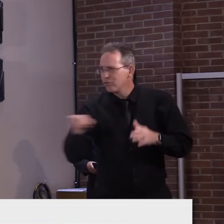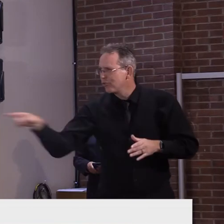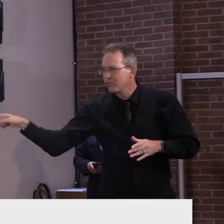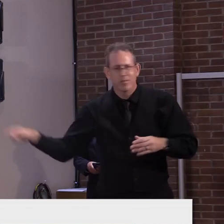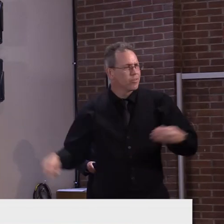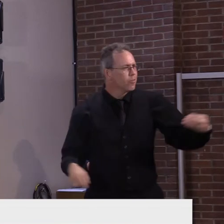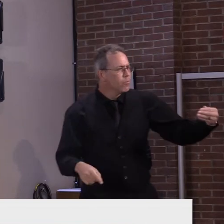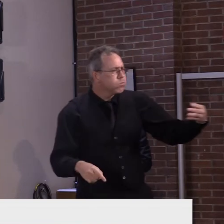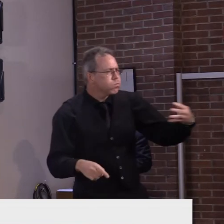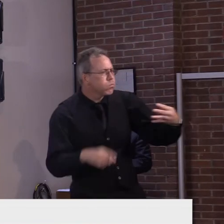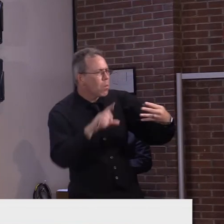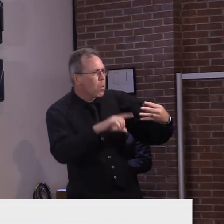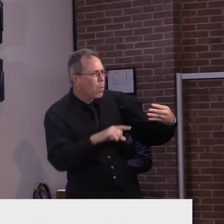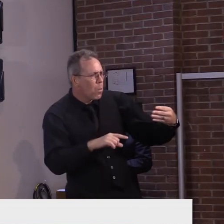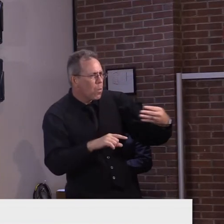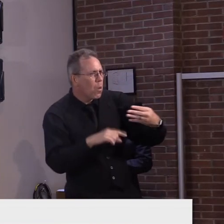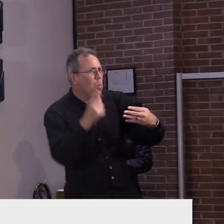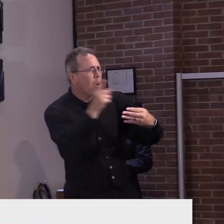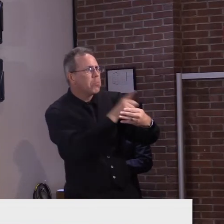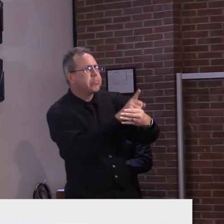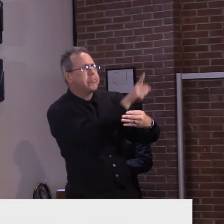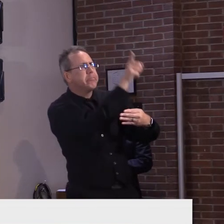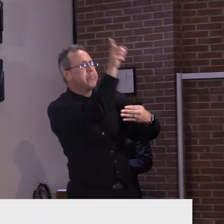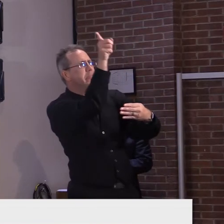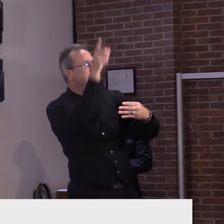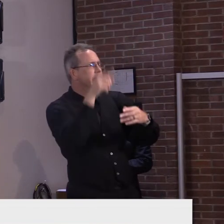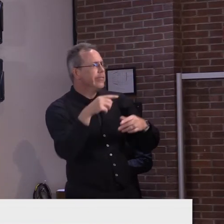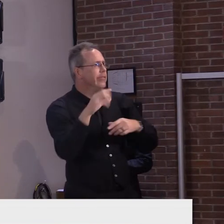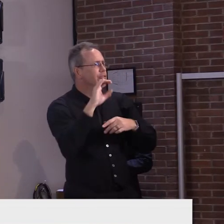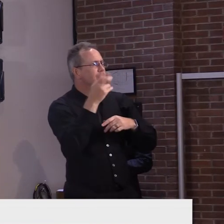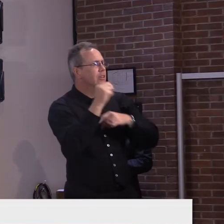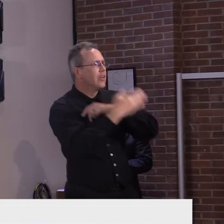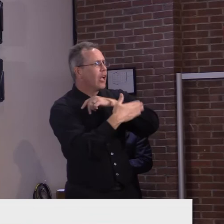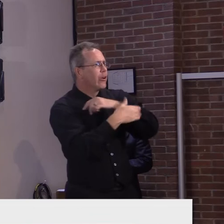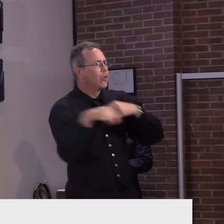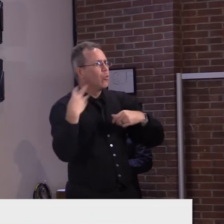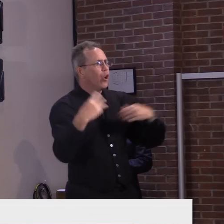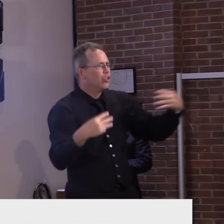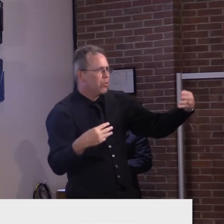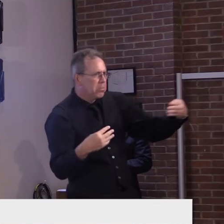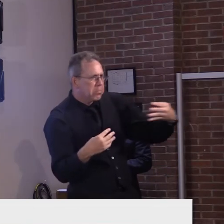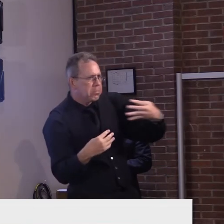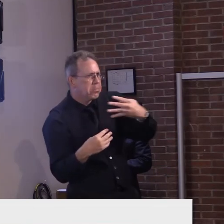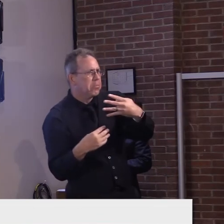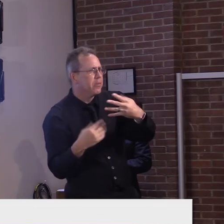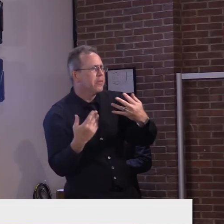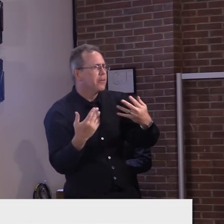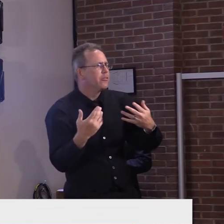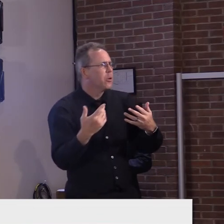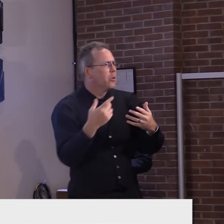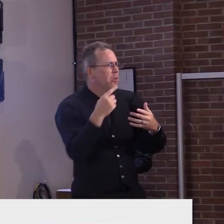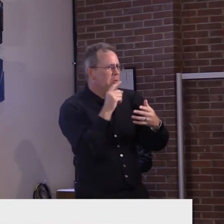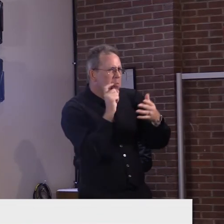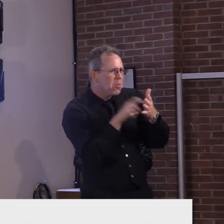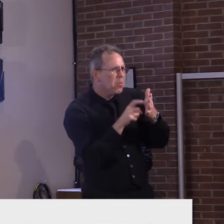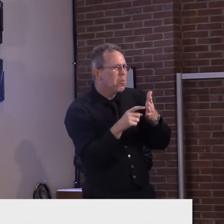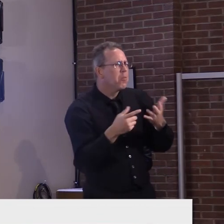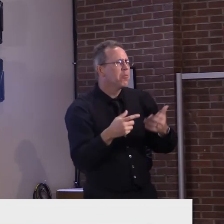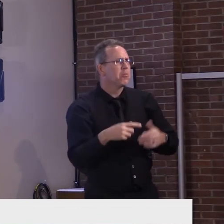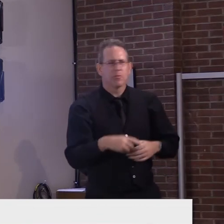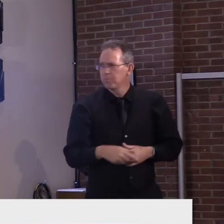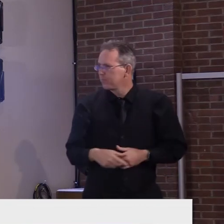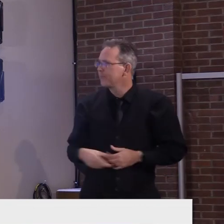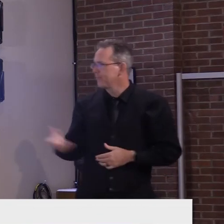a hypothesis would be several of those outbreaks were highly meaningful, and that caused all the data change. But we'd have